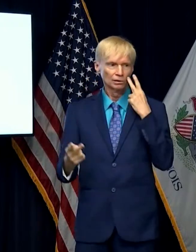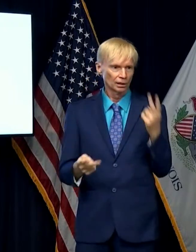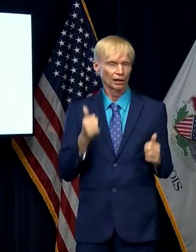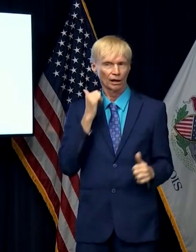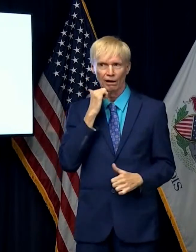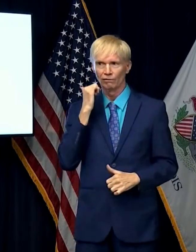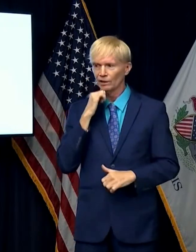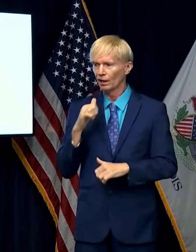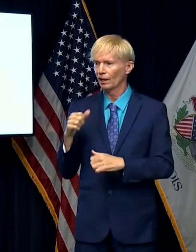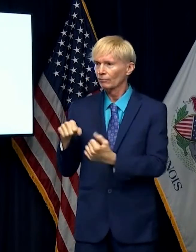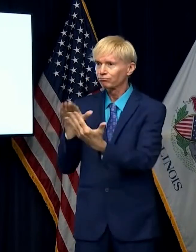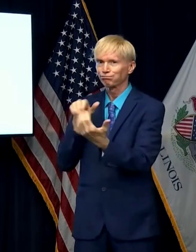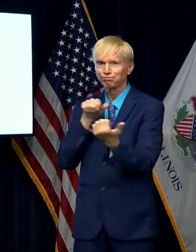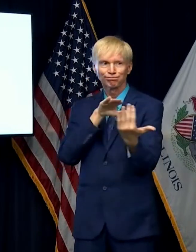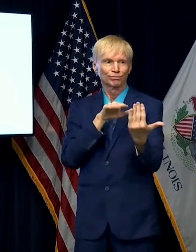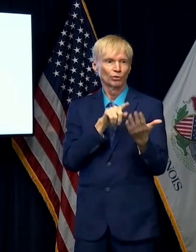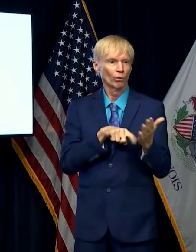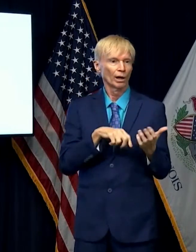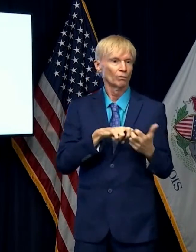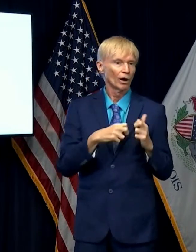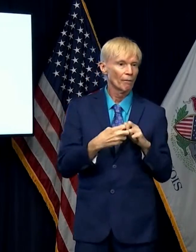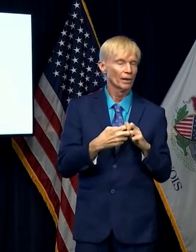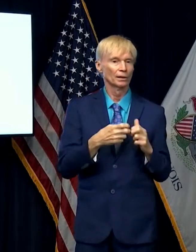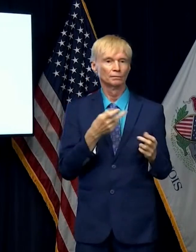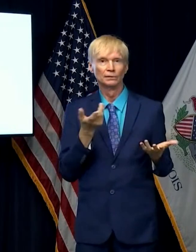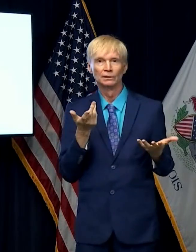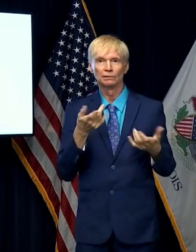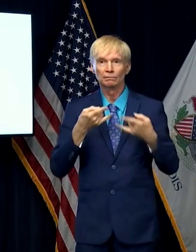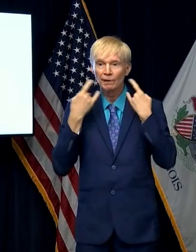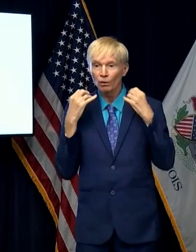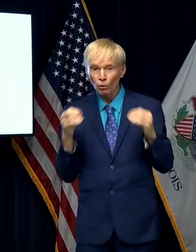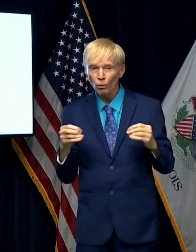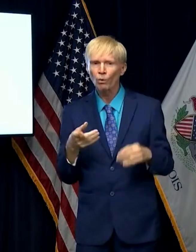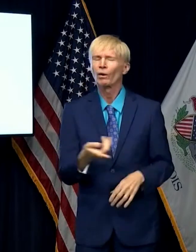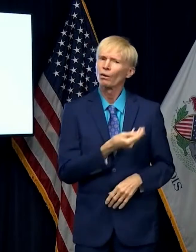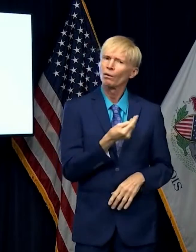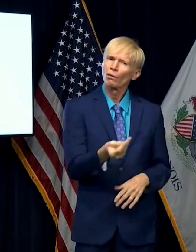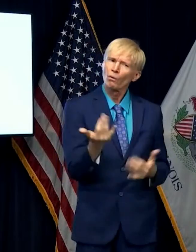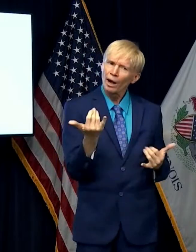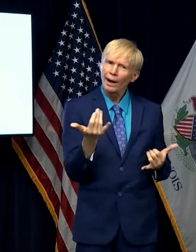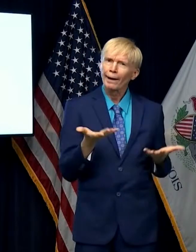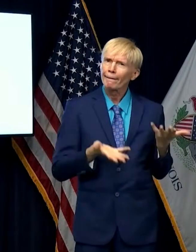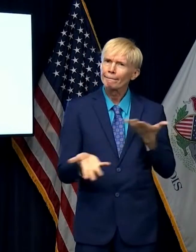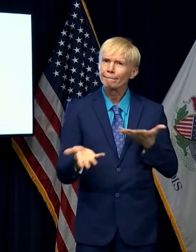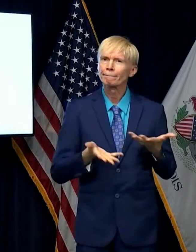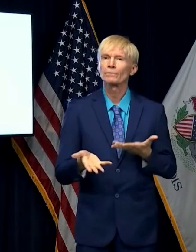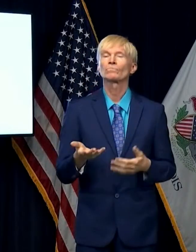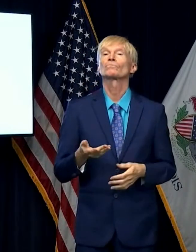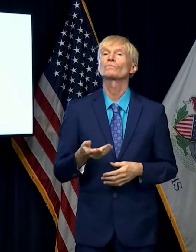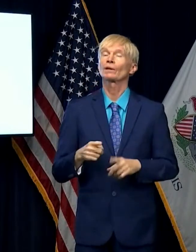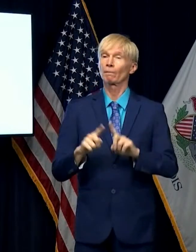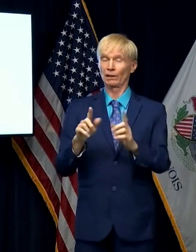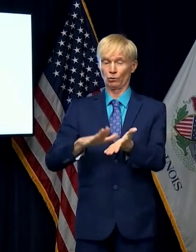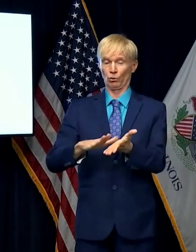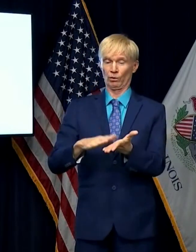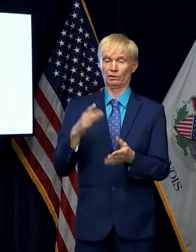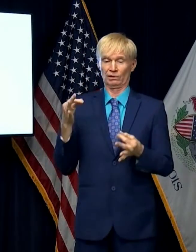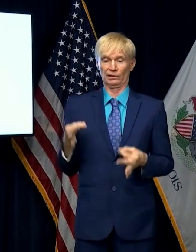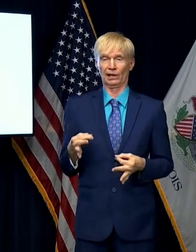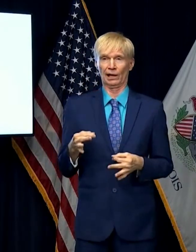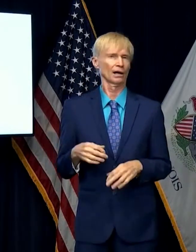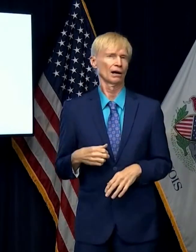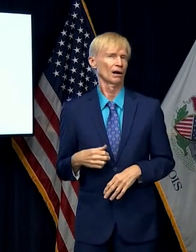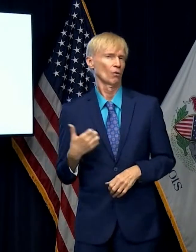kids, the parents, and anybody who doesn't want to wear a mask. In terms of a school choosing not to